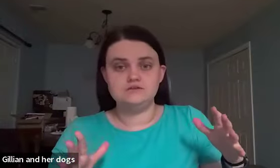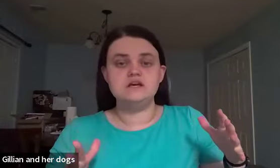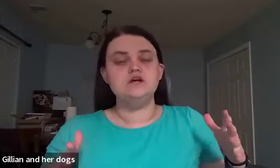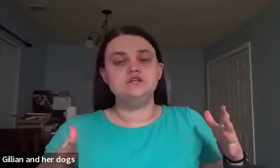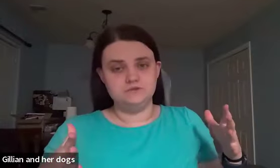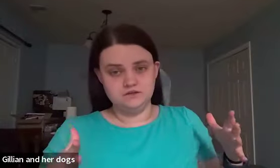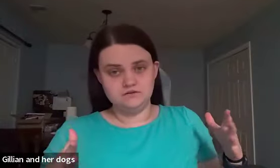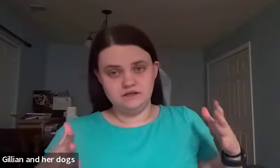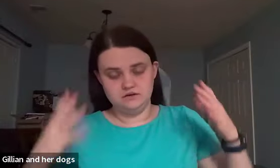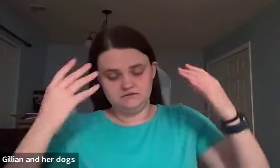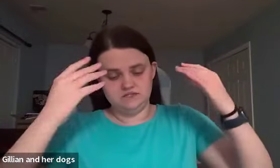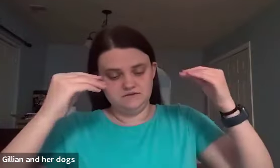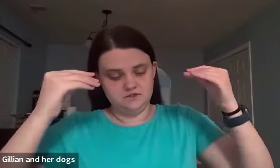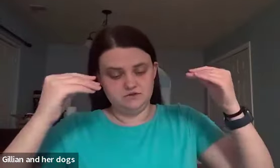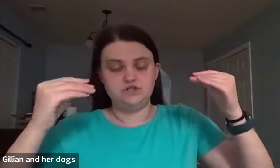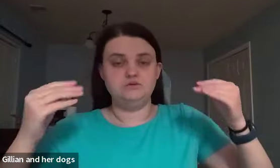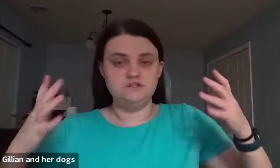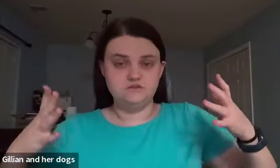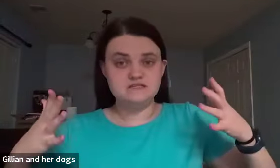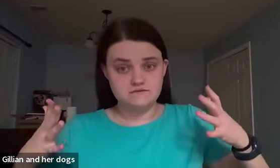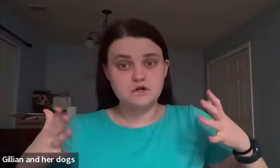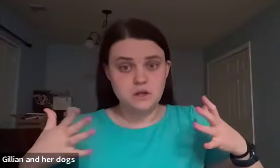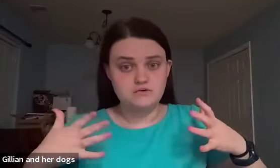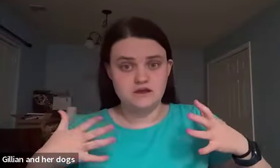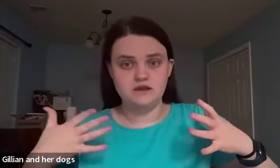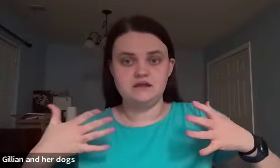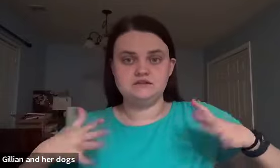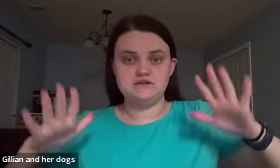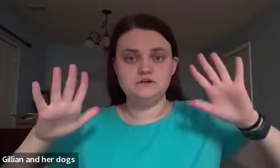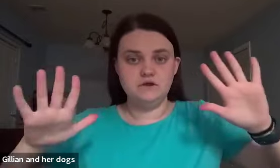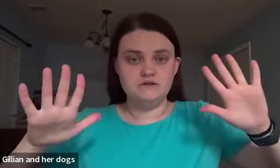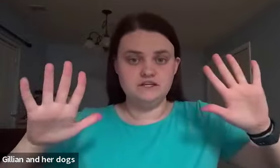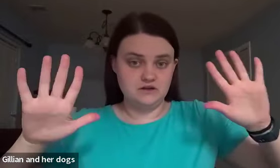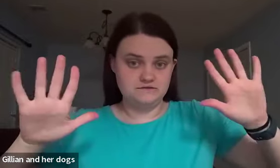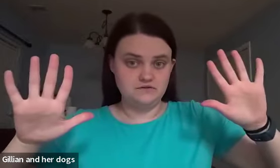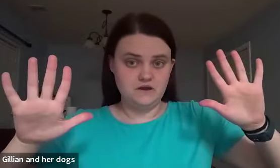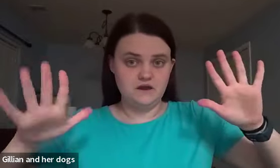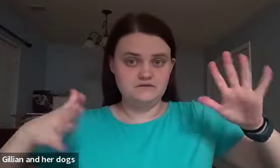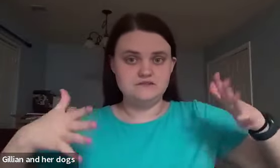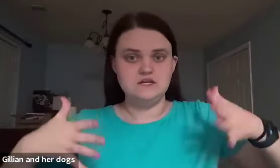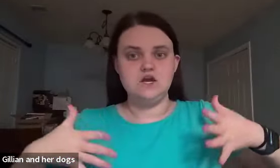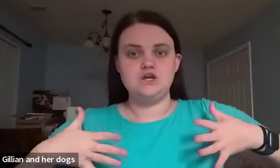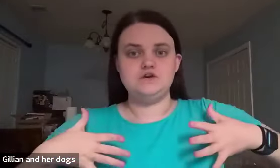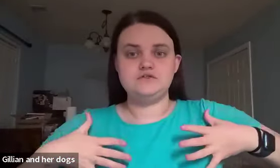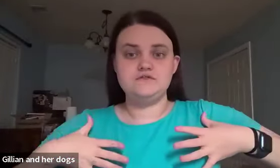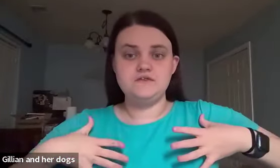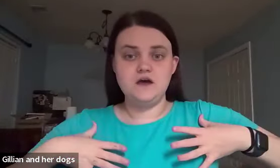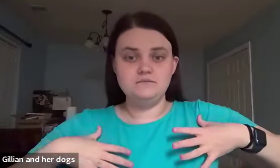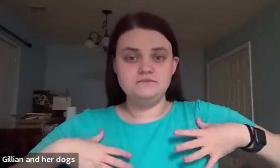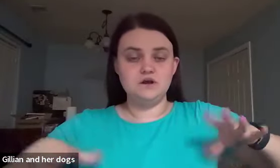clothes, you would do like going to different stores. You would do the sign for clothing, and the sign for clothing is you're gonna have two fives. Your thumbs